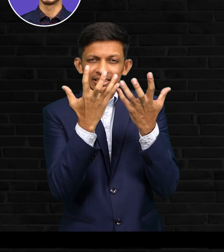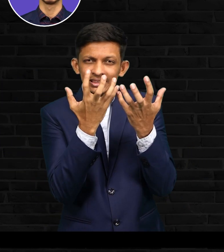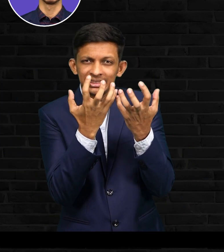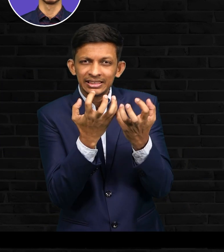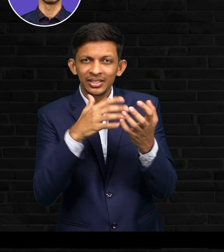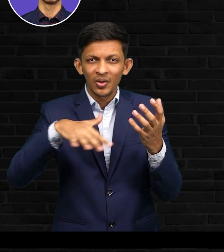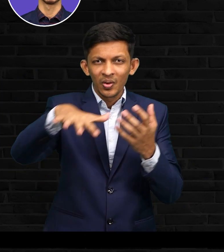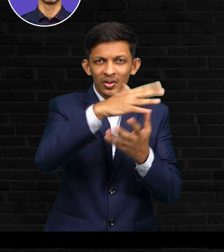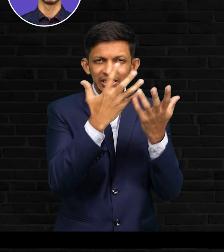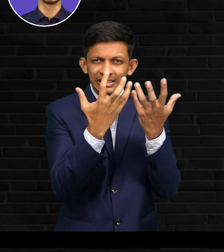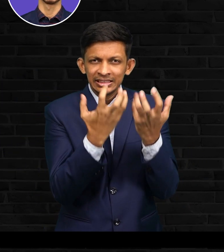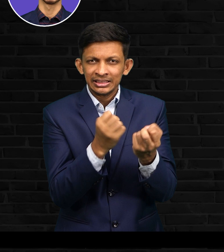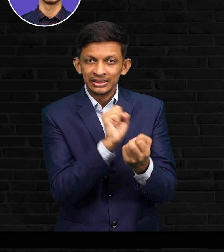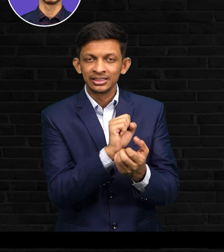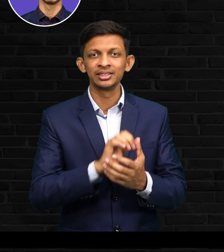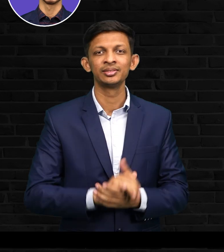droughts,